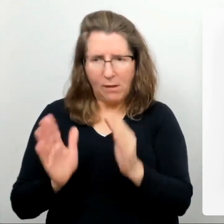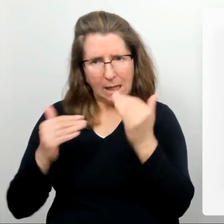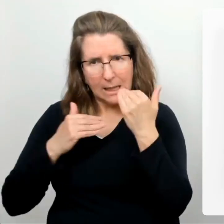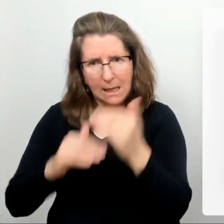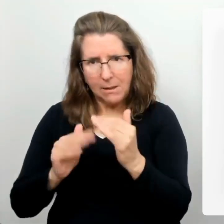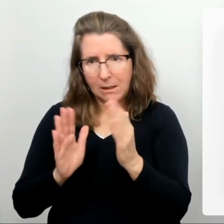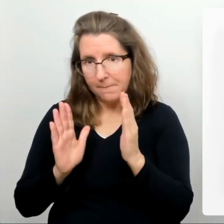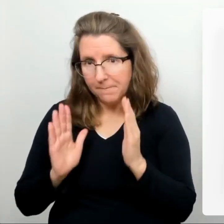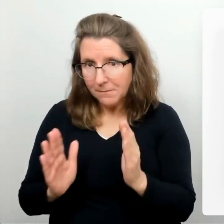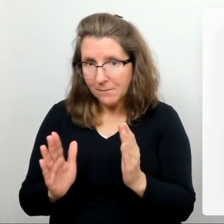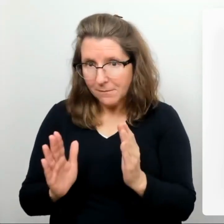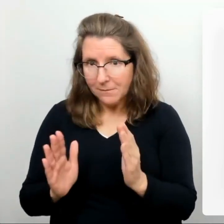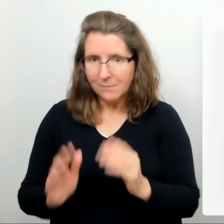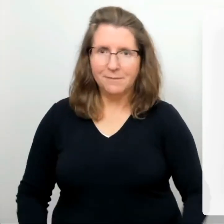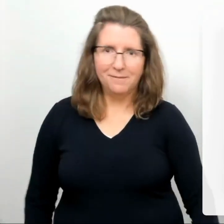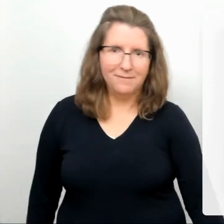it within the allotted time.